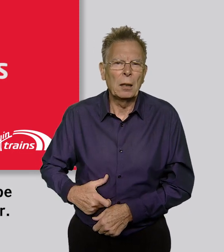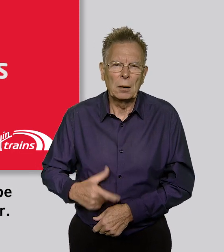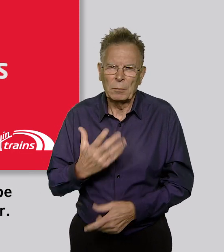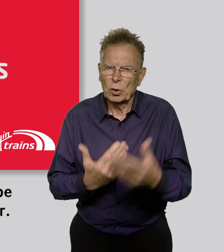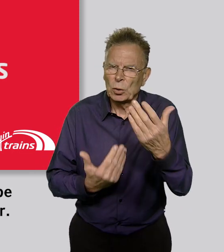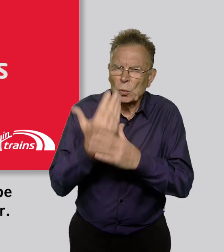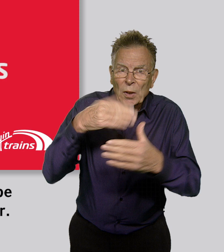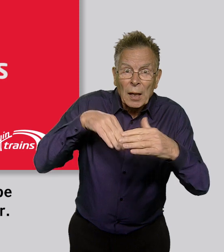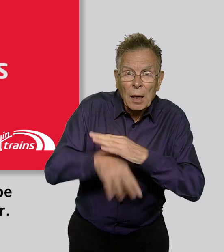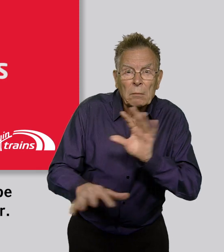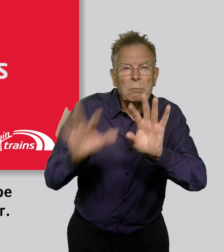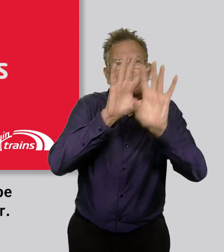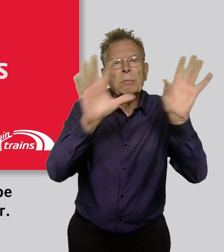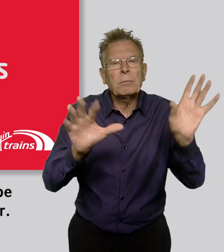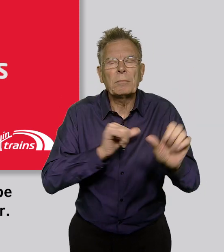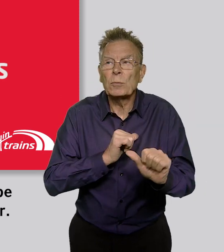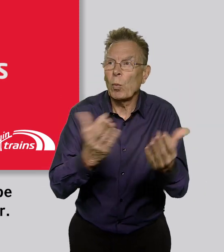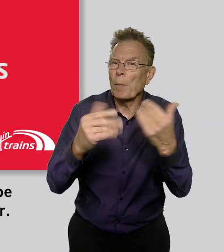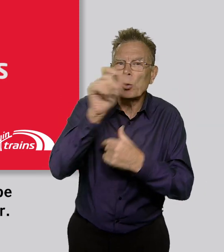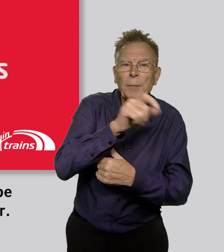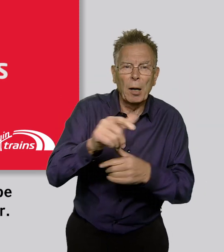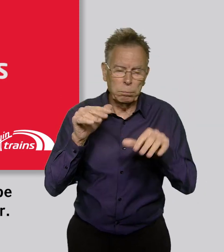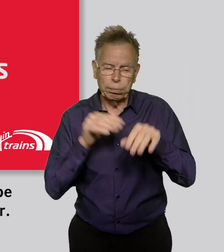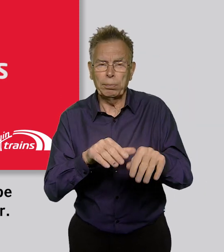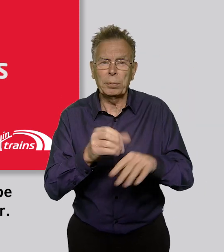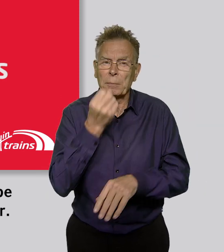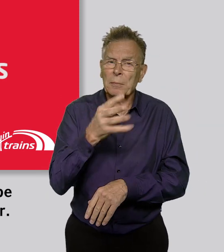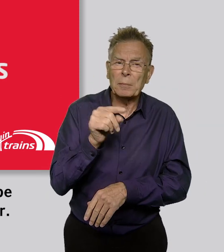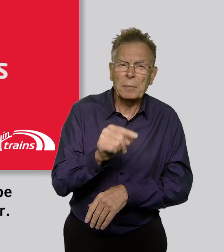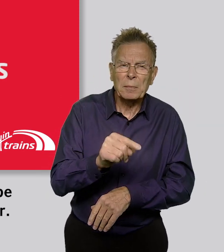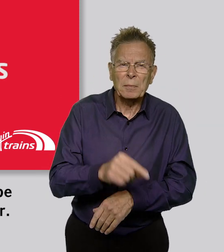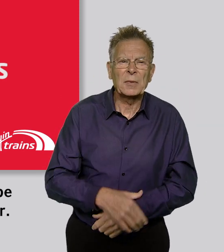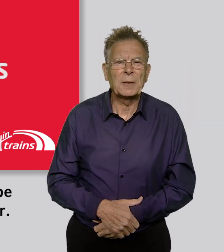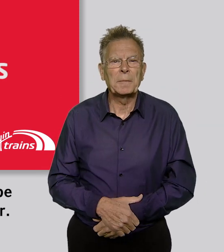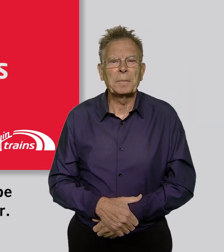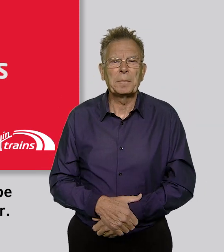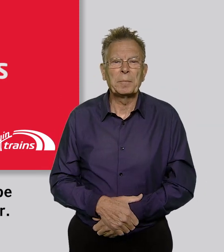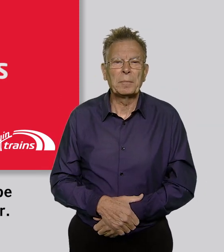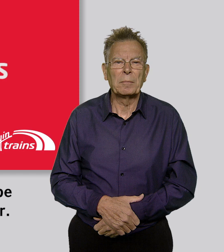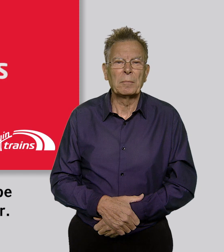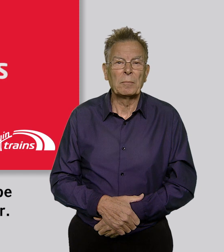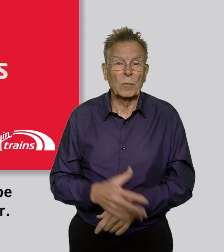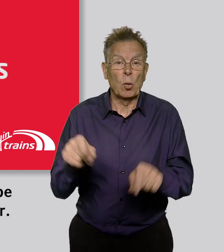A fantastic new forecourt will soon be welcoming customers into Doncaster.